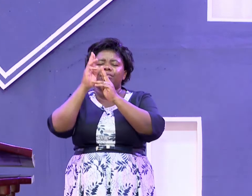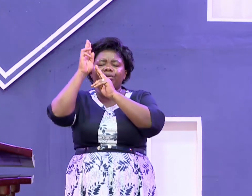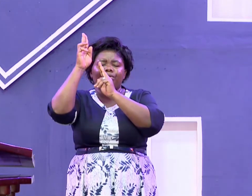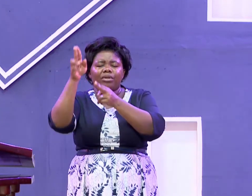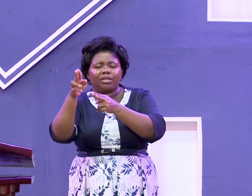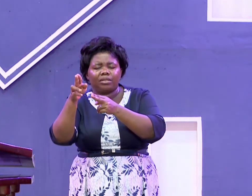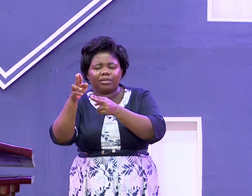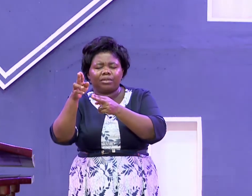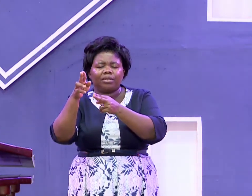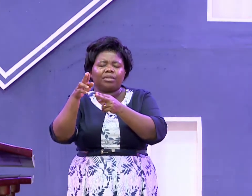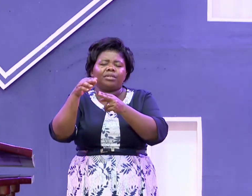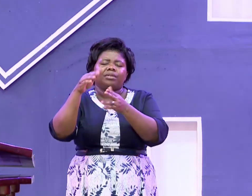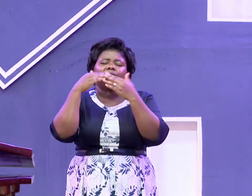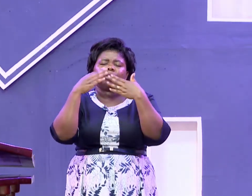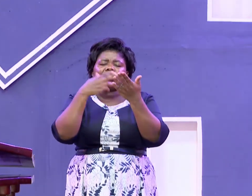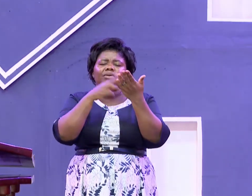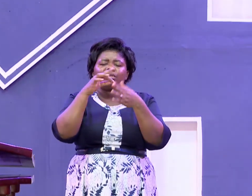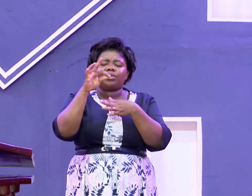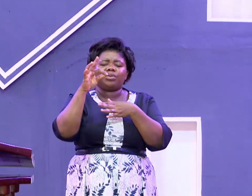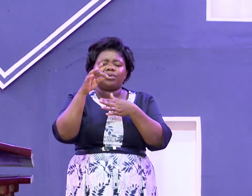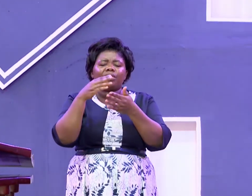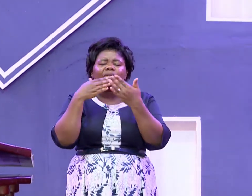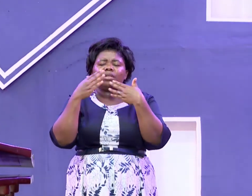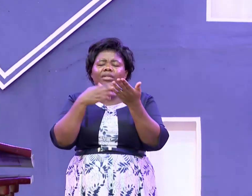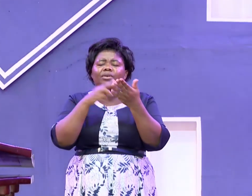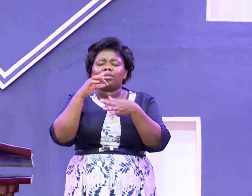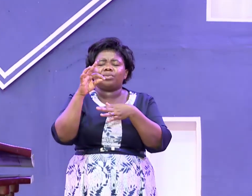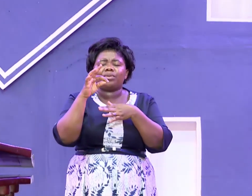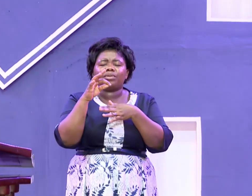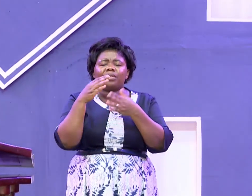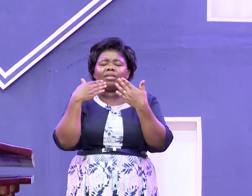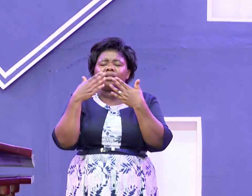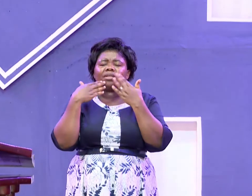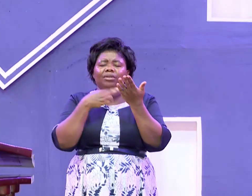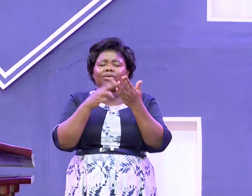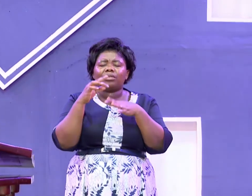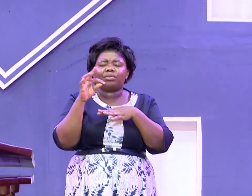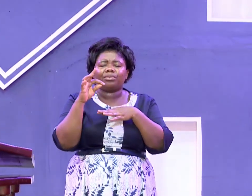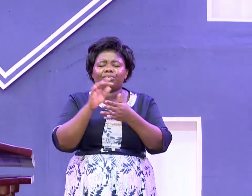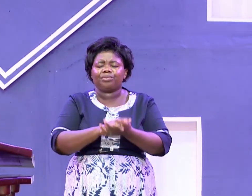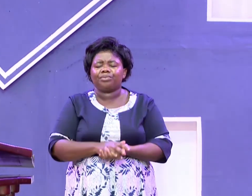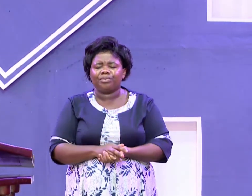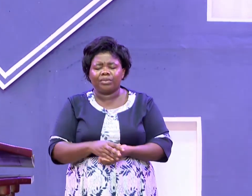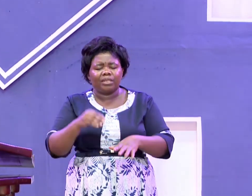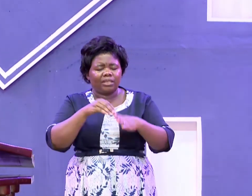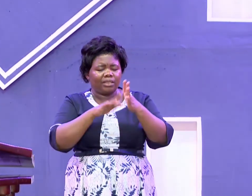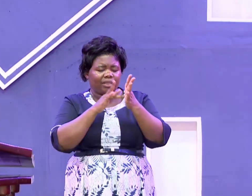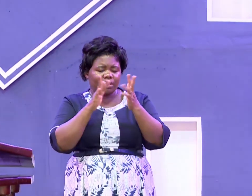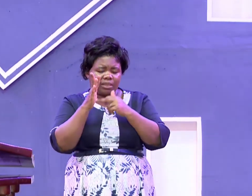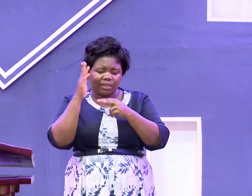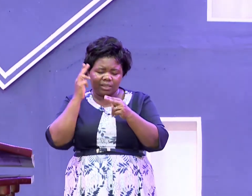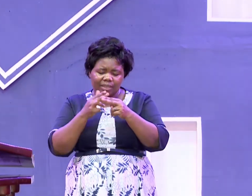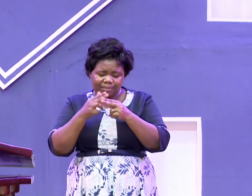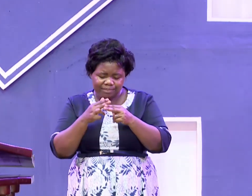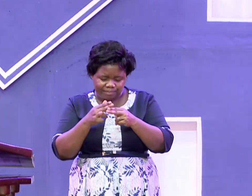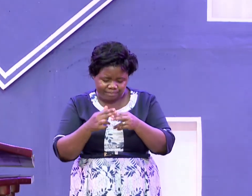be glorified. Thank you, Holy Spirit. Thank you, Holy Spirit. Thank you, our friend. In the name of